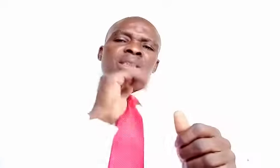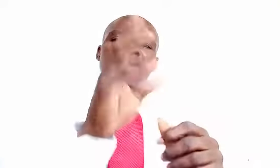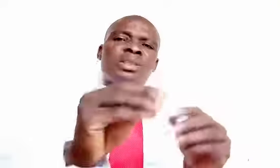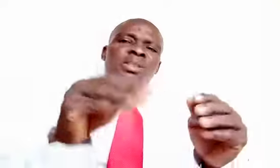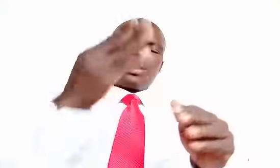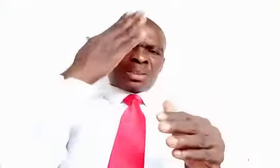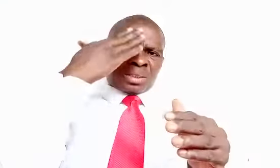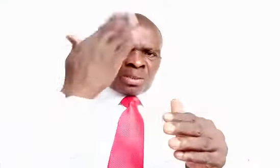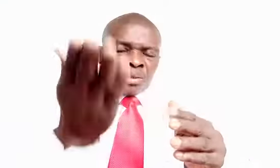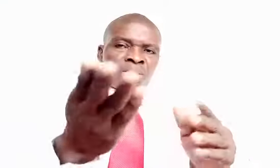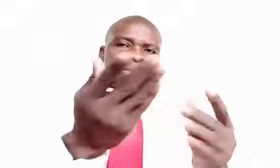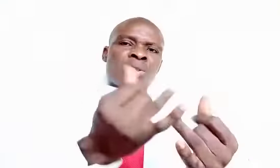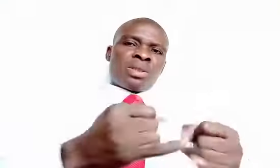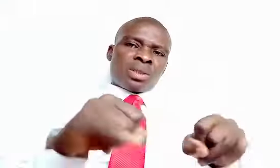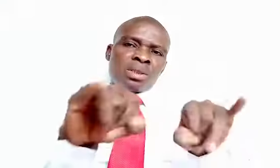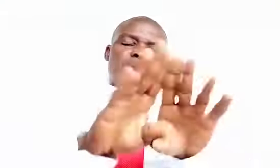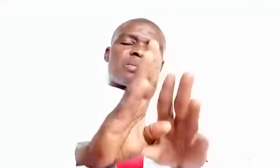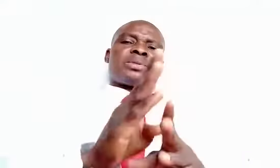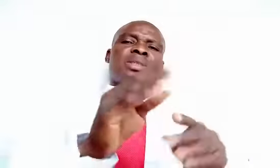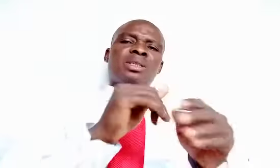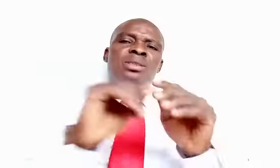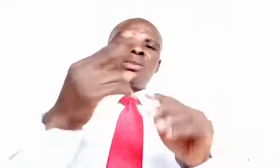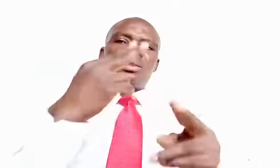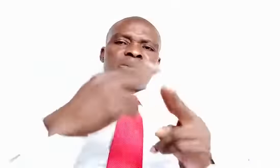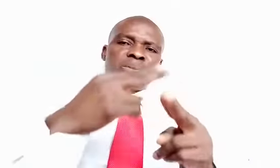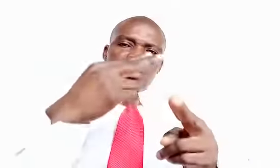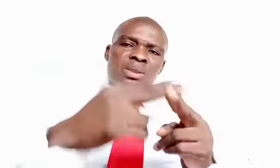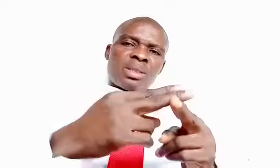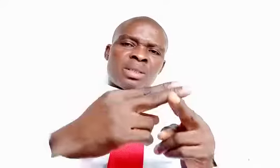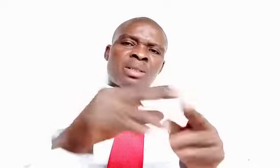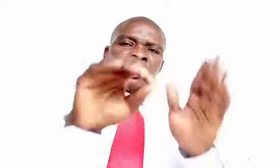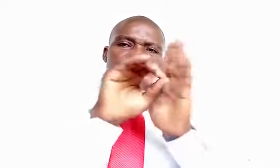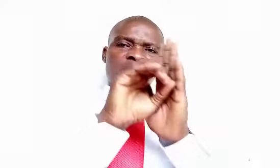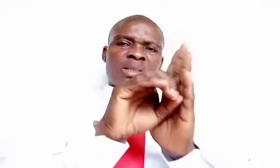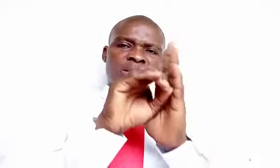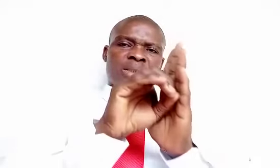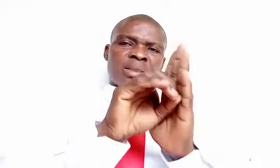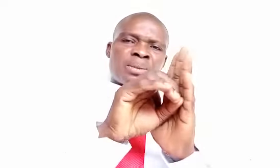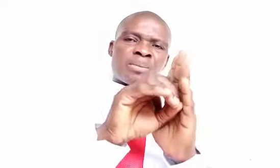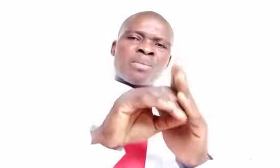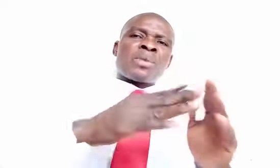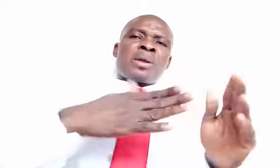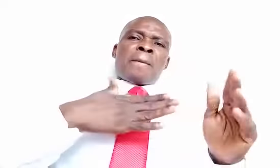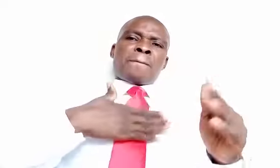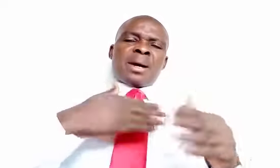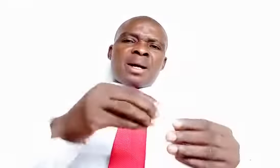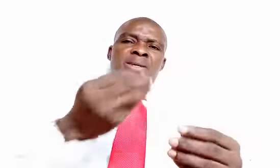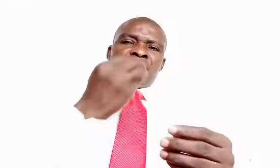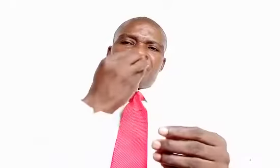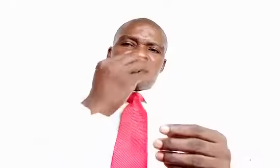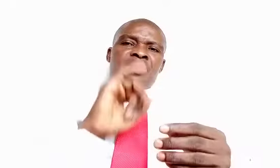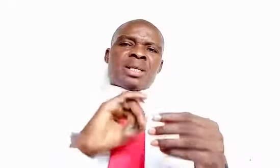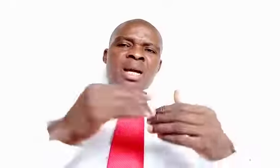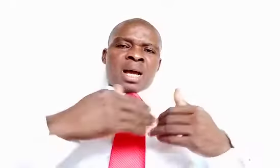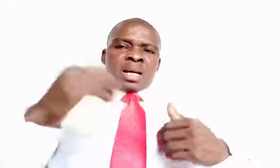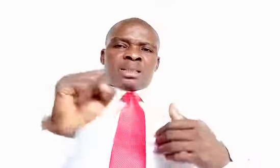not important, so doesn't need to be named. Examples: my lunch has been eaten, that is, I